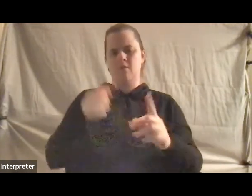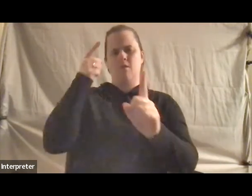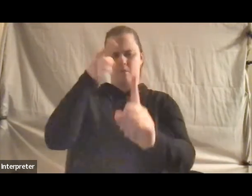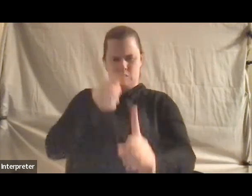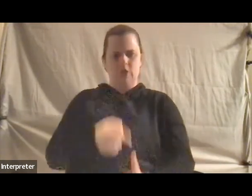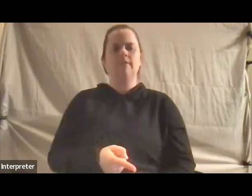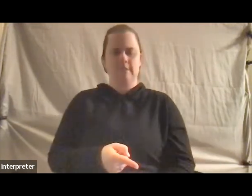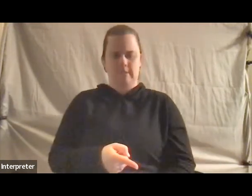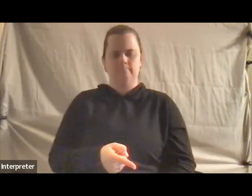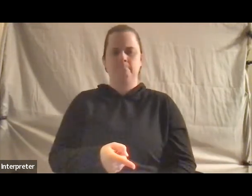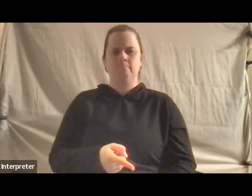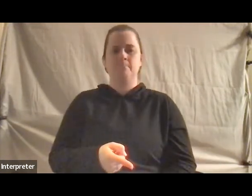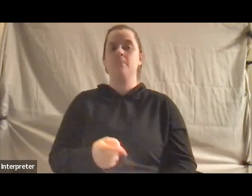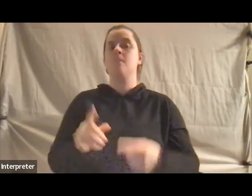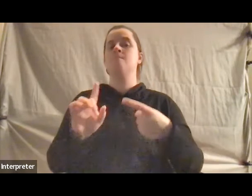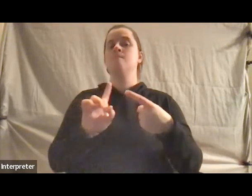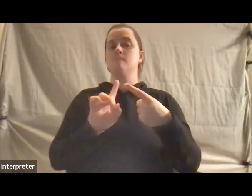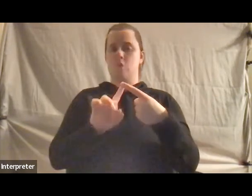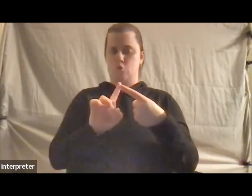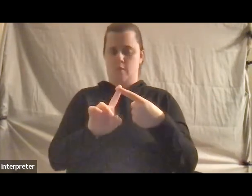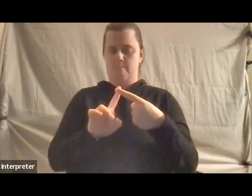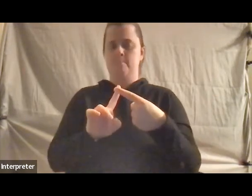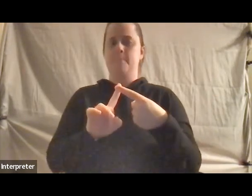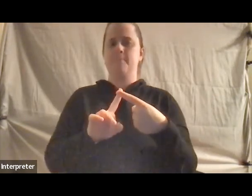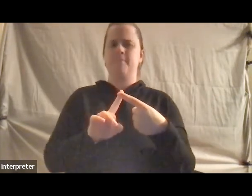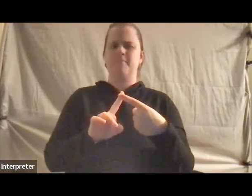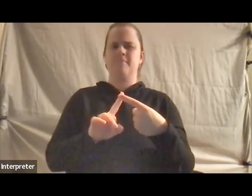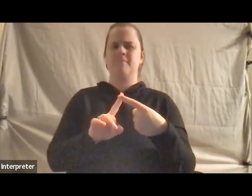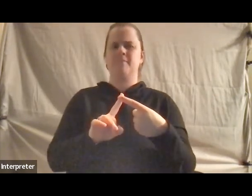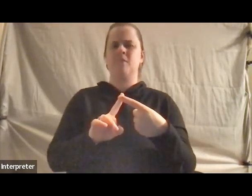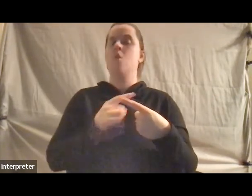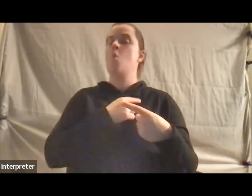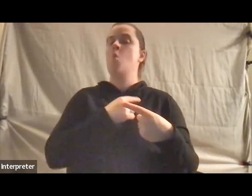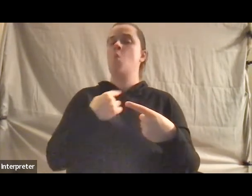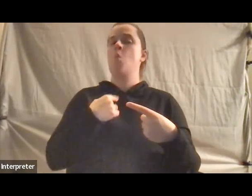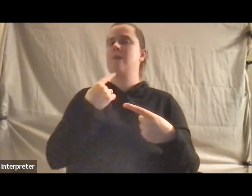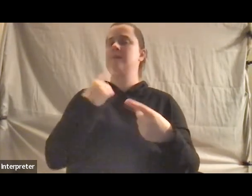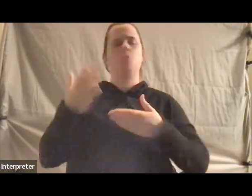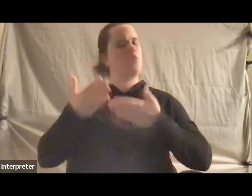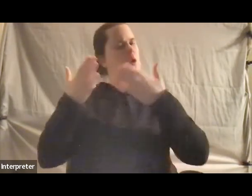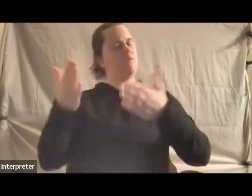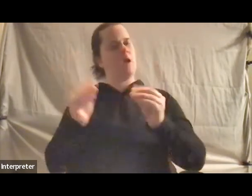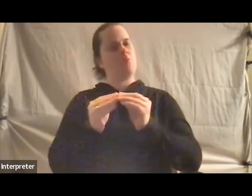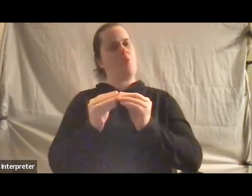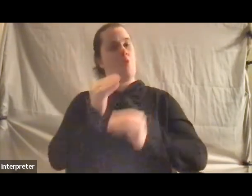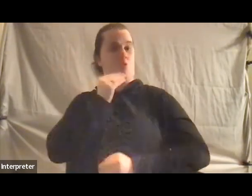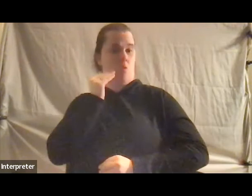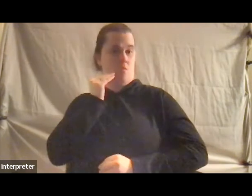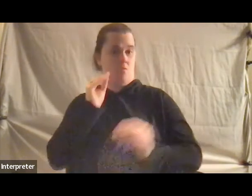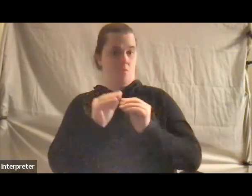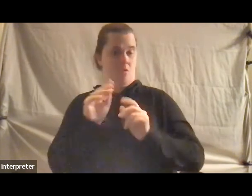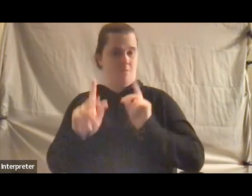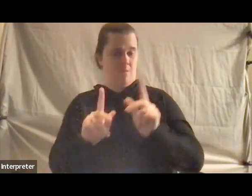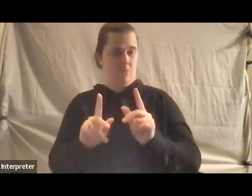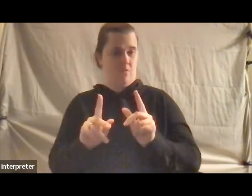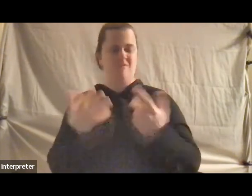objectives. Number one, we said we would provide more homes for more people. And